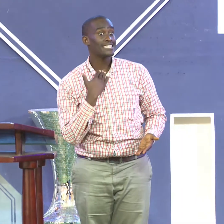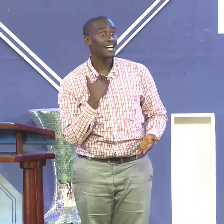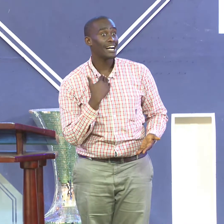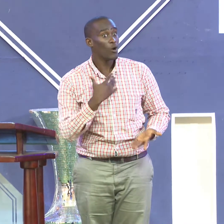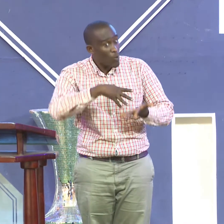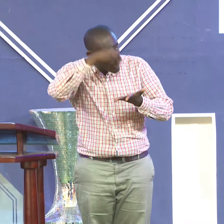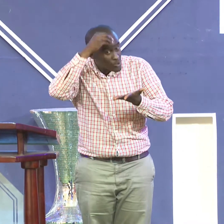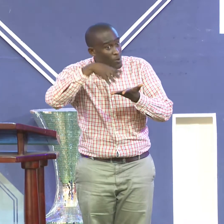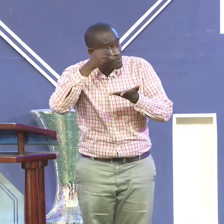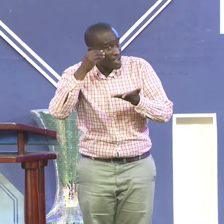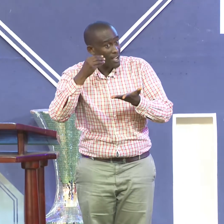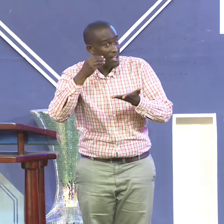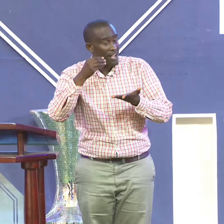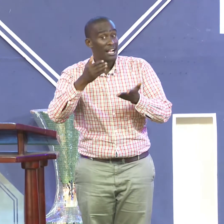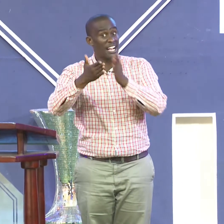they will need to go to